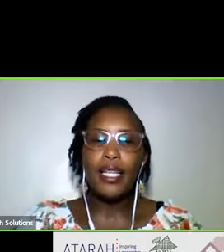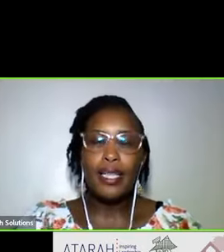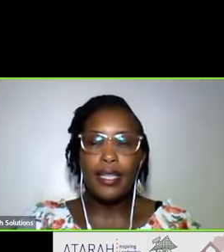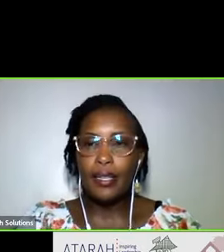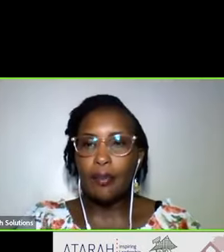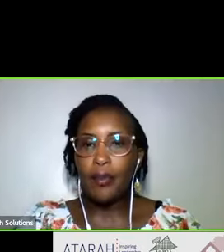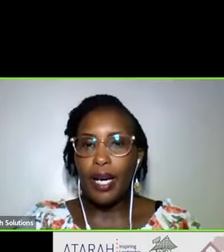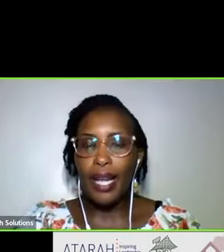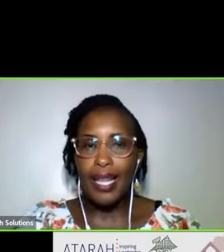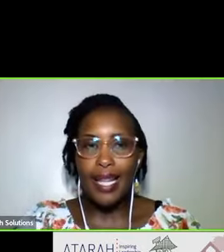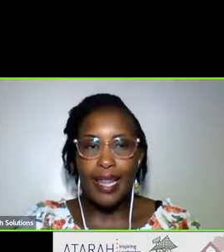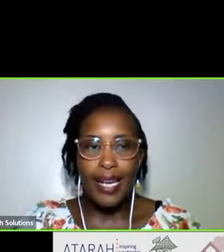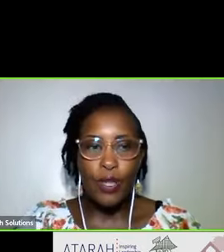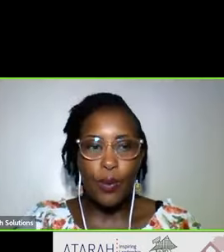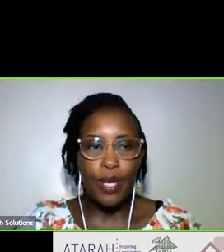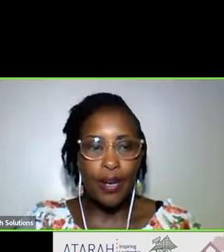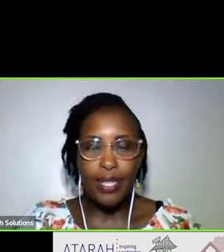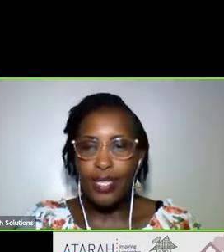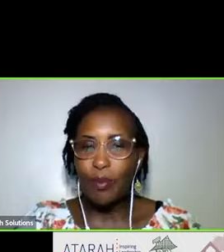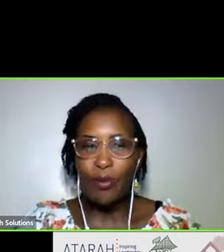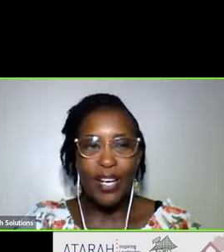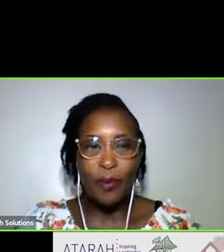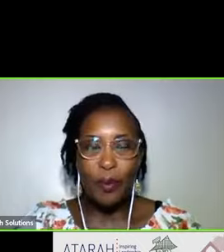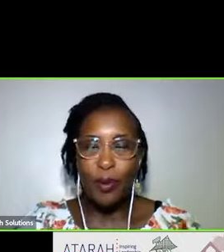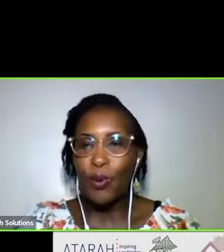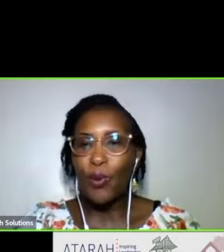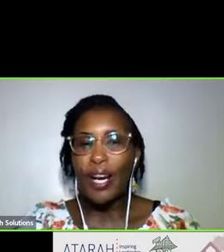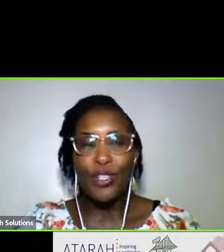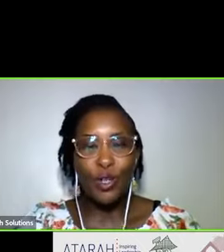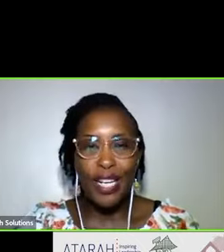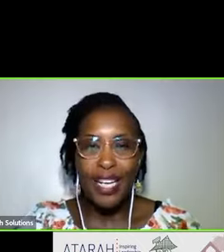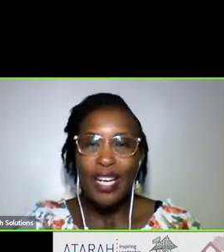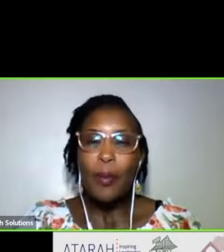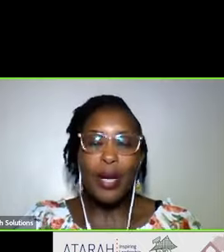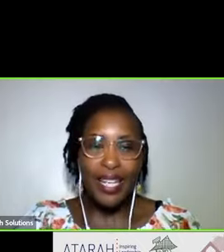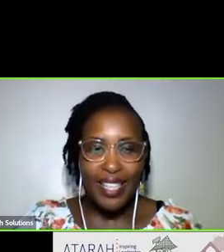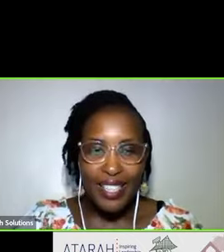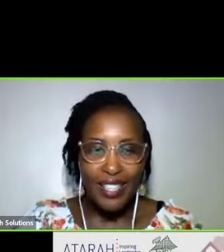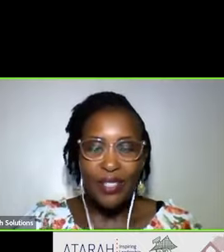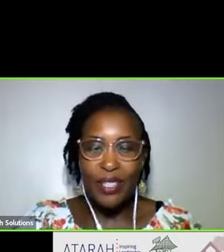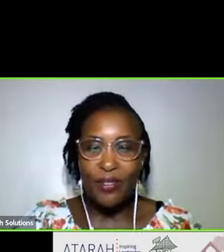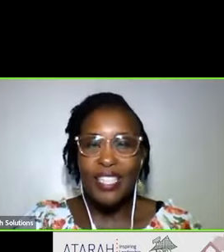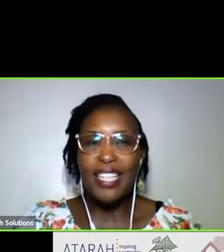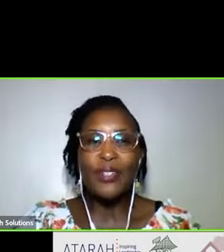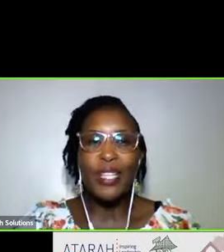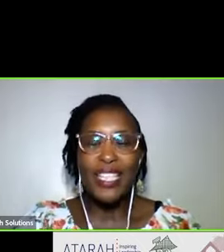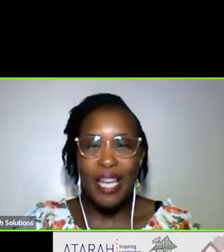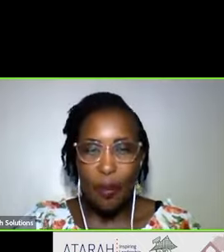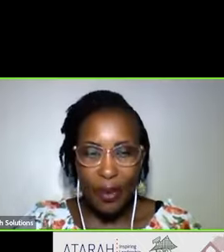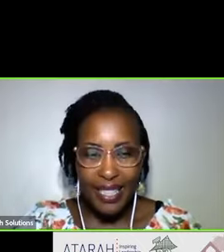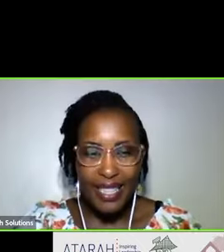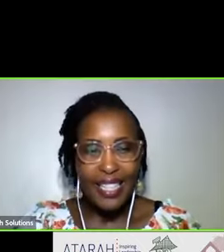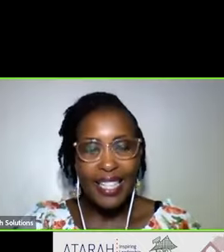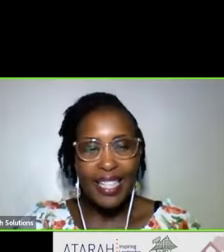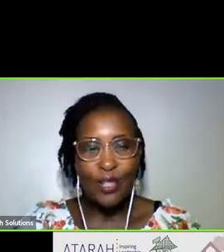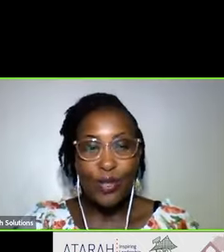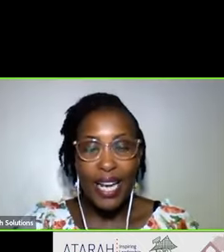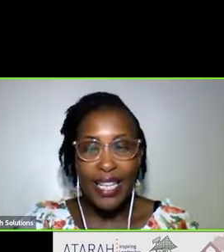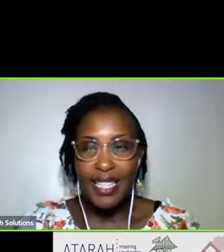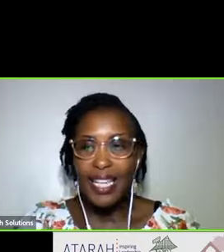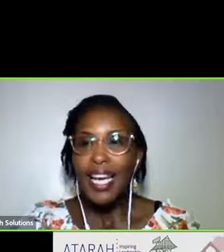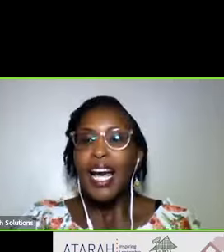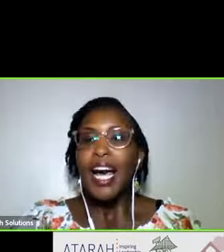And then other than that, we are a team of young people who enjoy making a difference and creating impact in